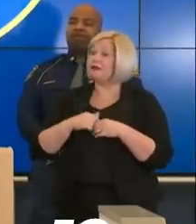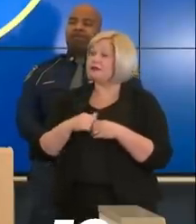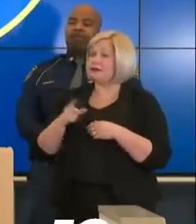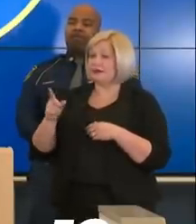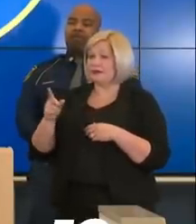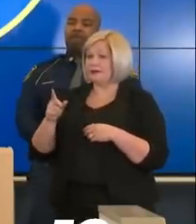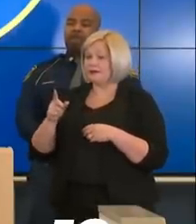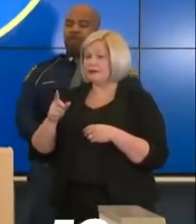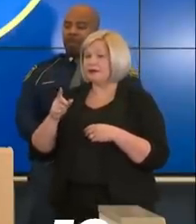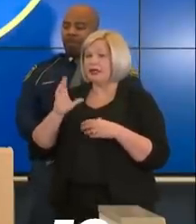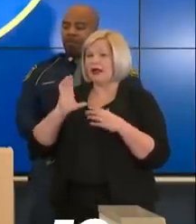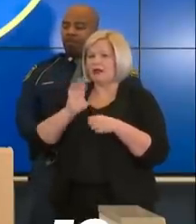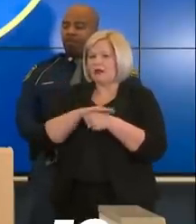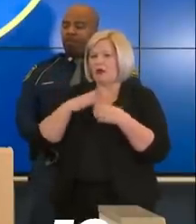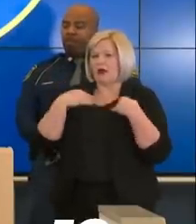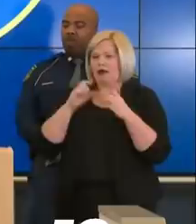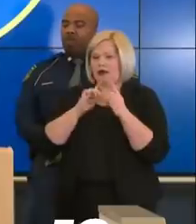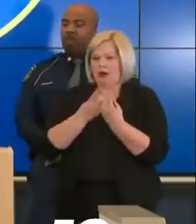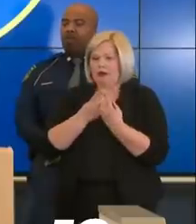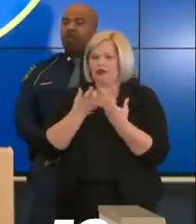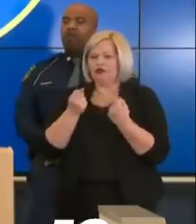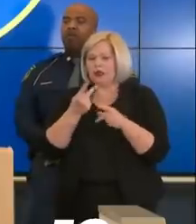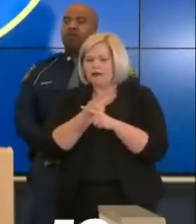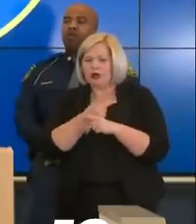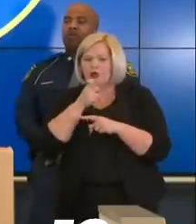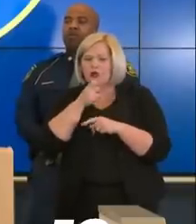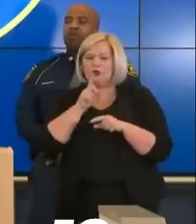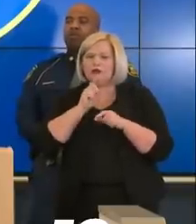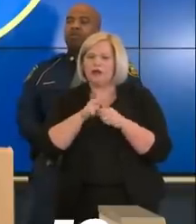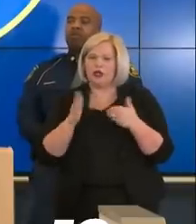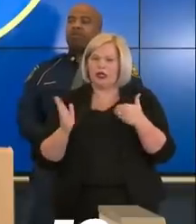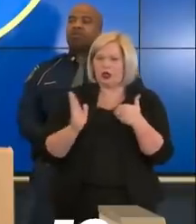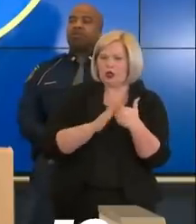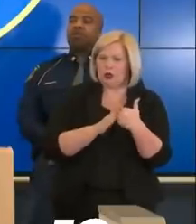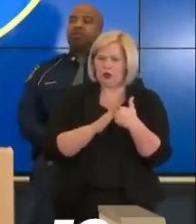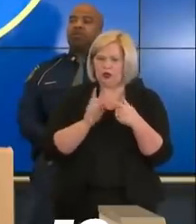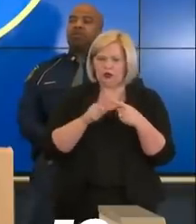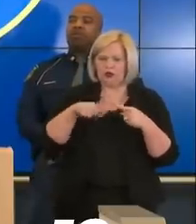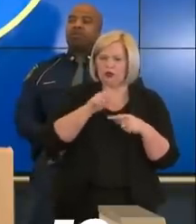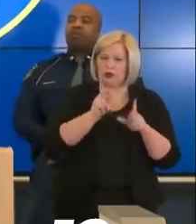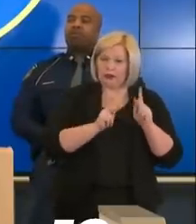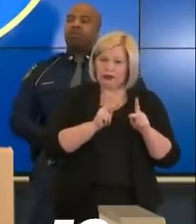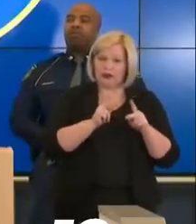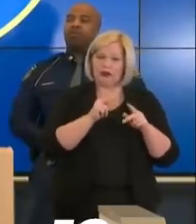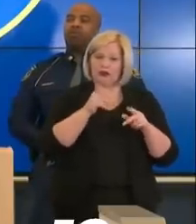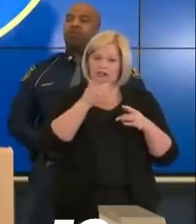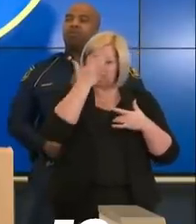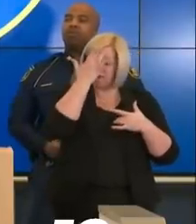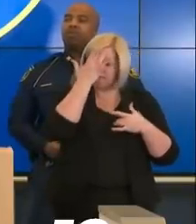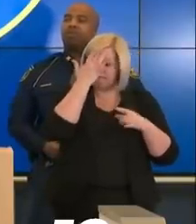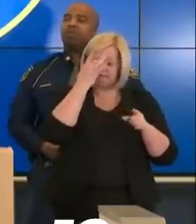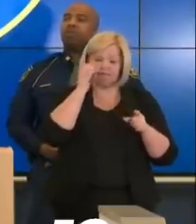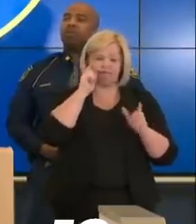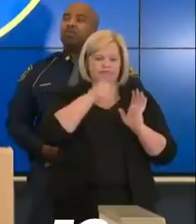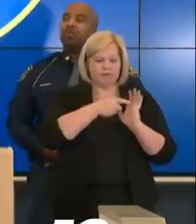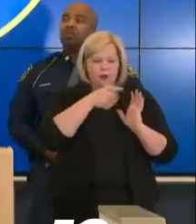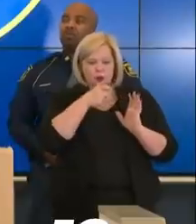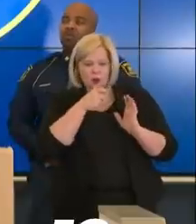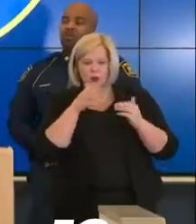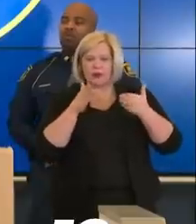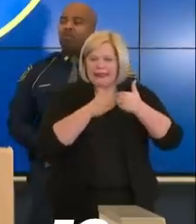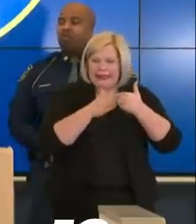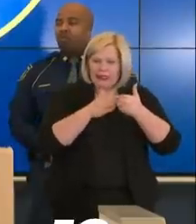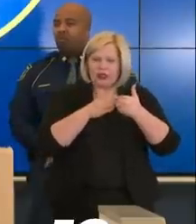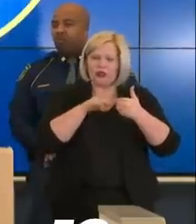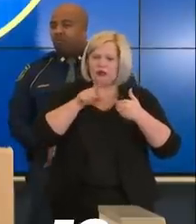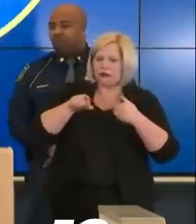as appropriately, understanding who was in really close proximity to those cases, and then identifying those people, determining if they